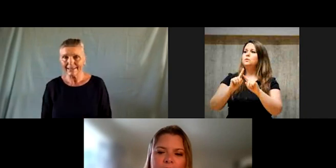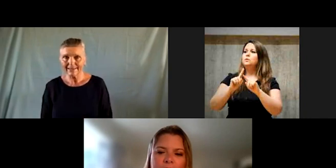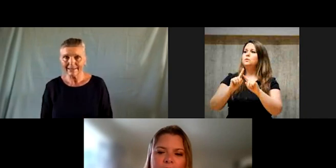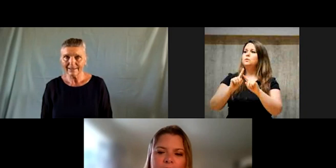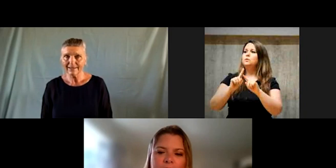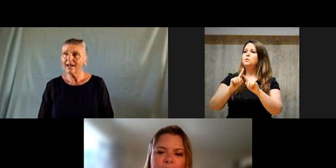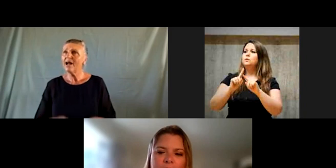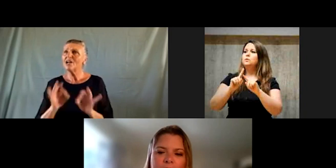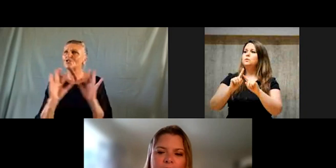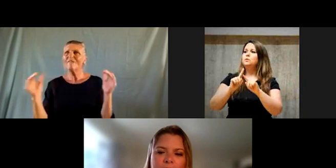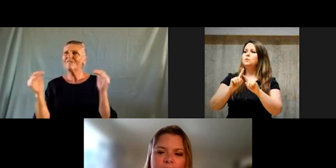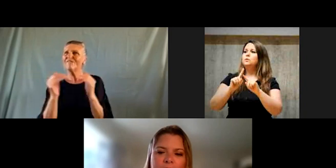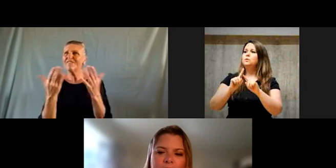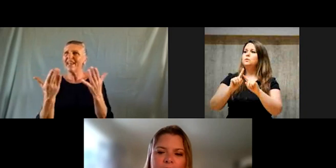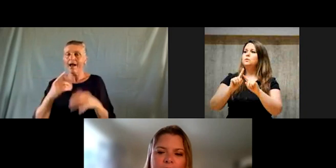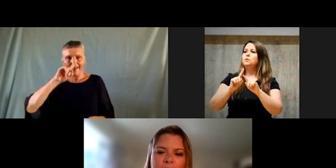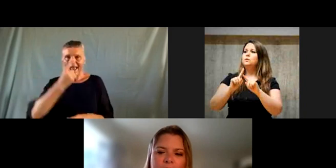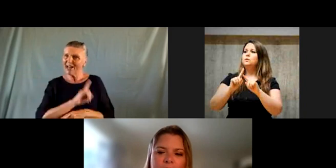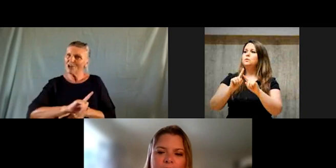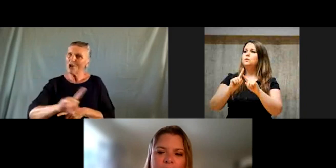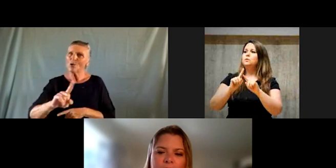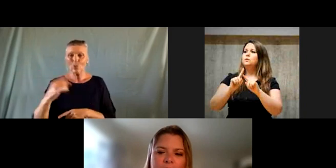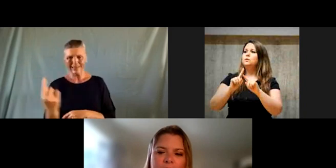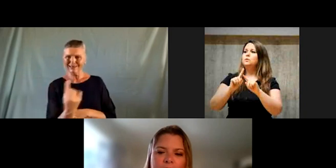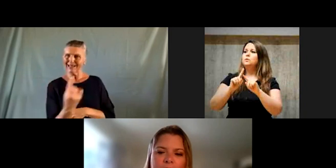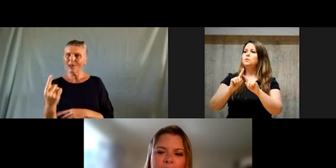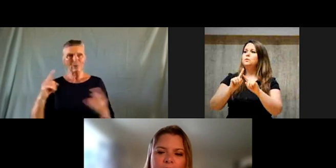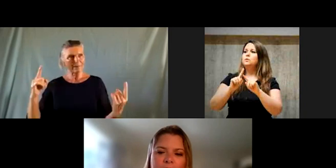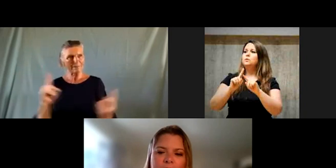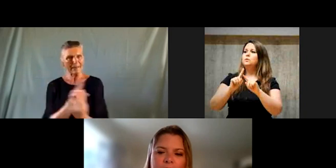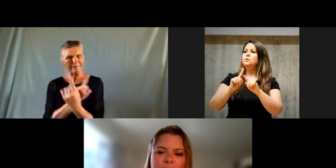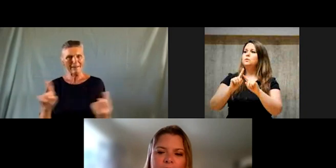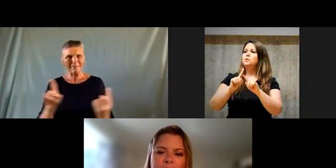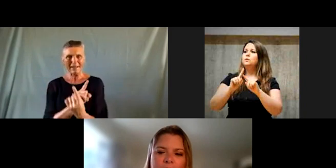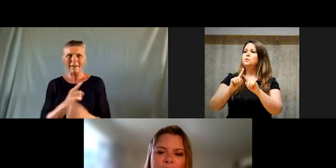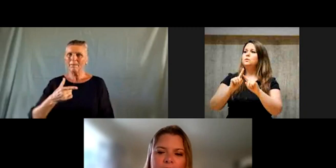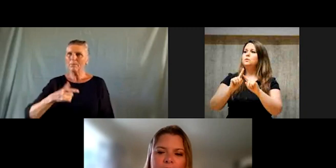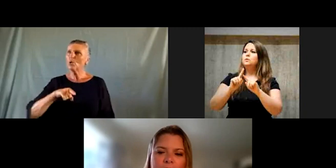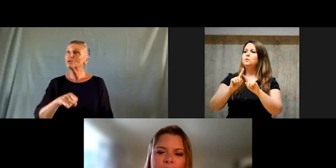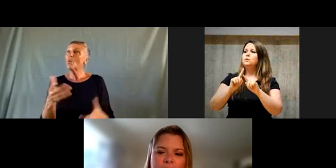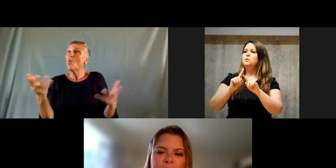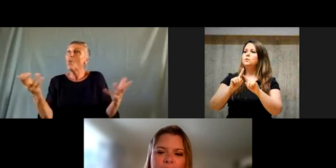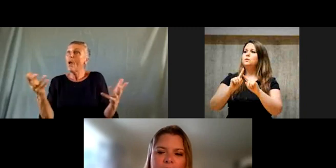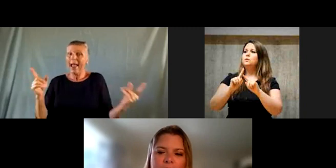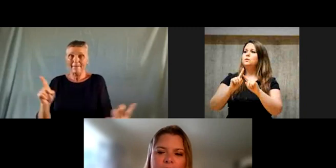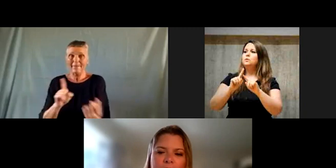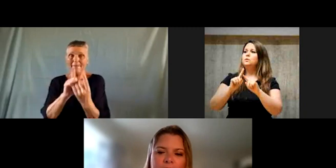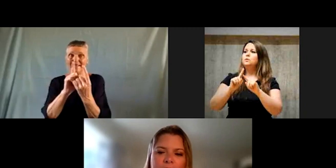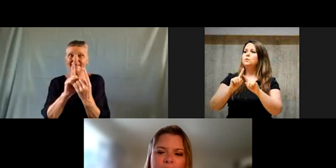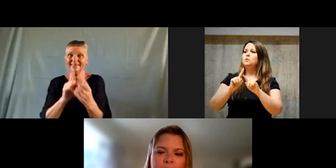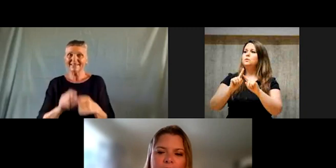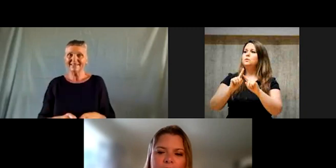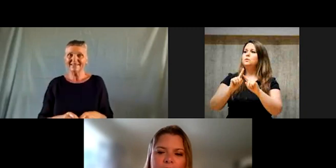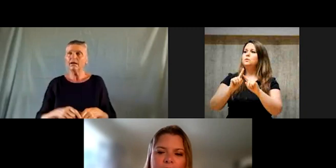to attend a singles meetup because the encounter will be done at the balcony in a place